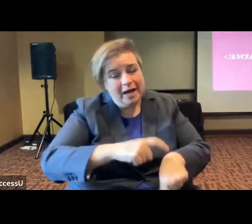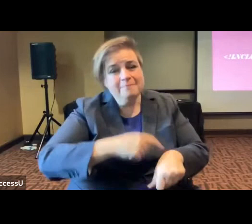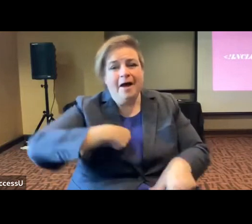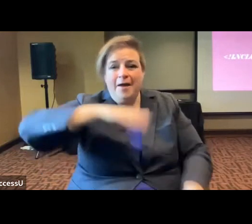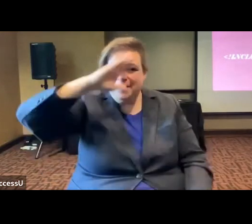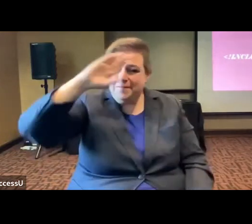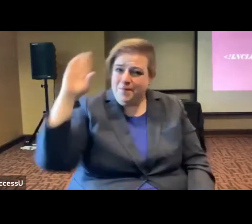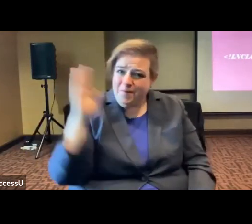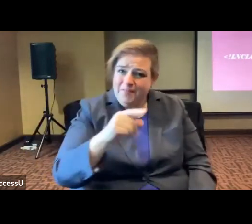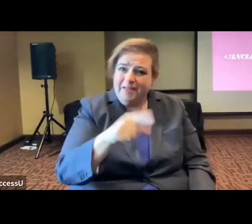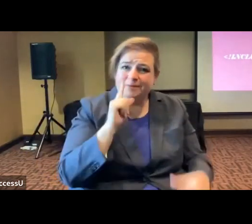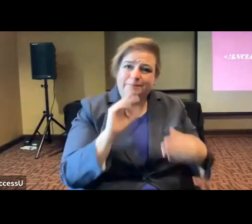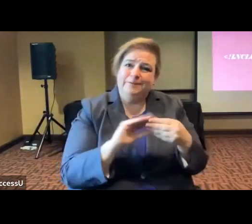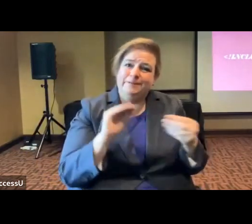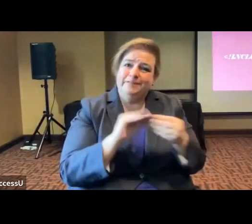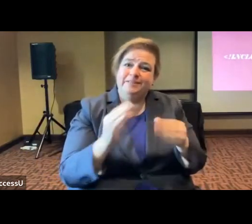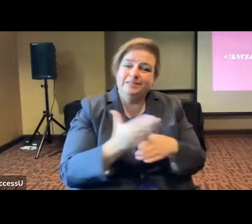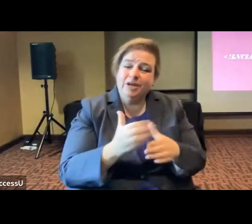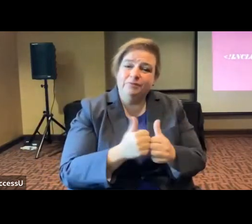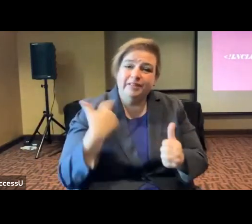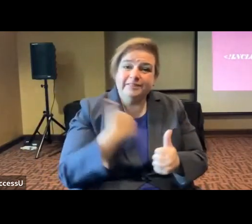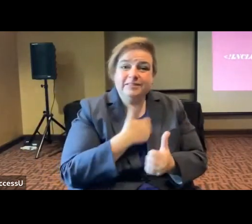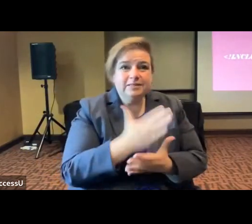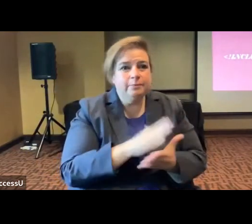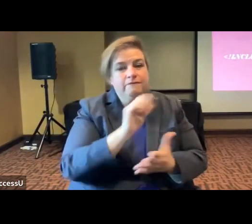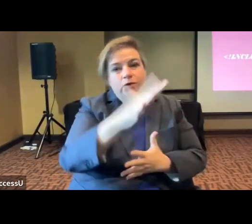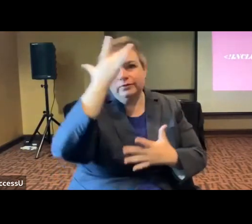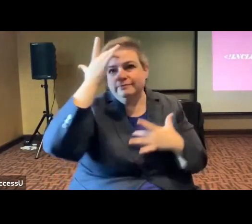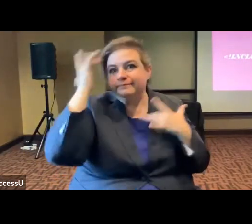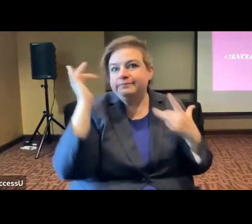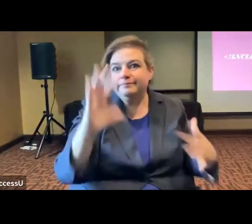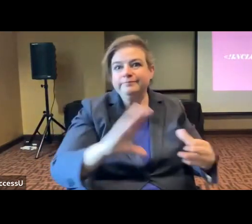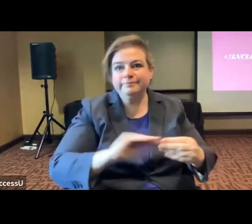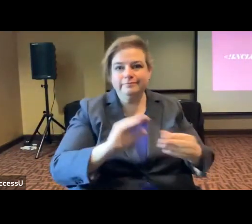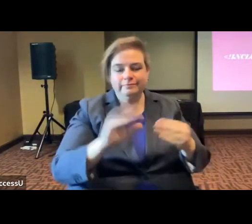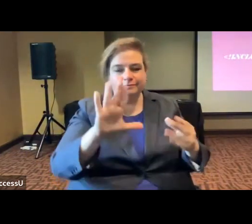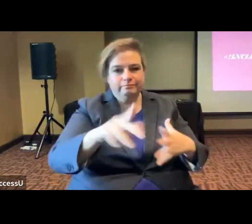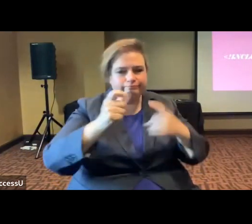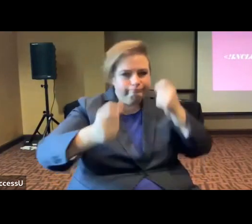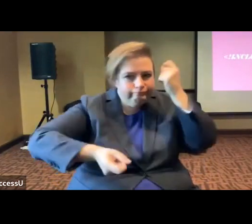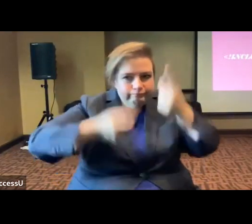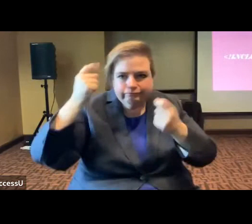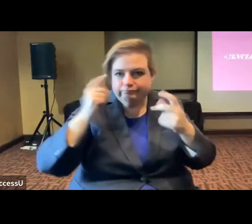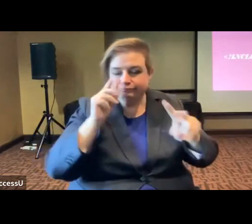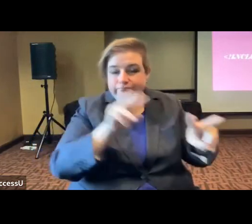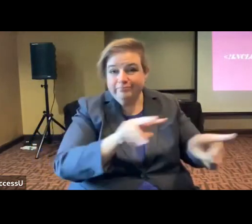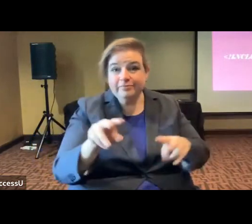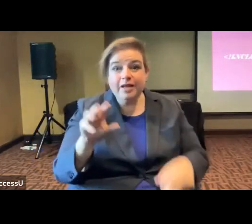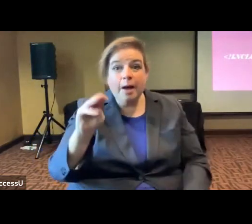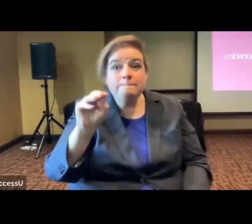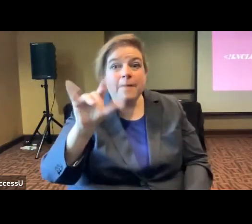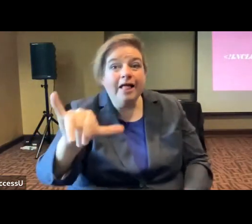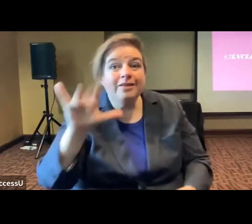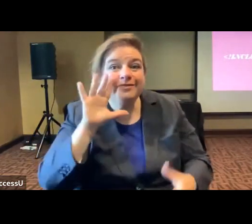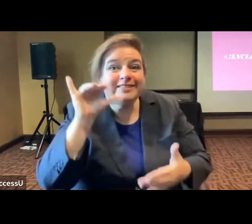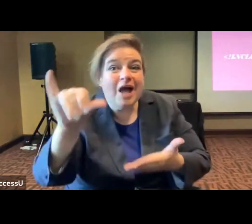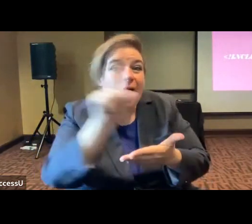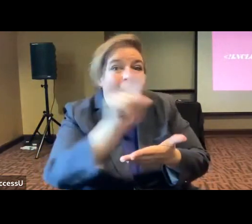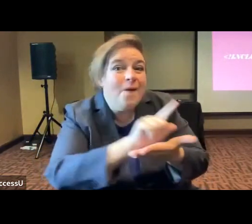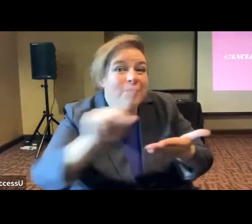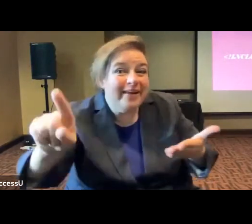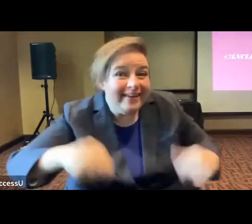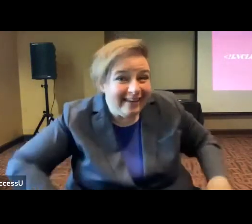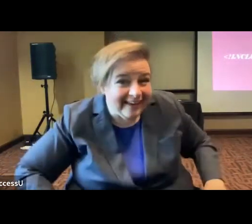that you're going to share with us some of your brilliance, some of your insights, and Molly's going to be around all week.